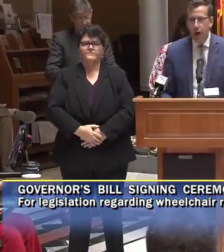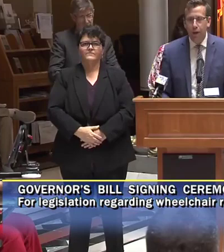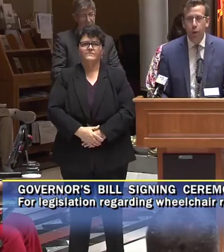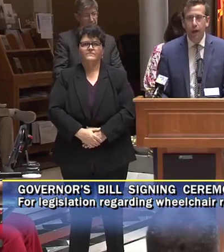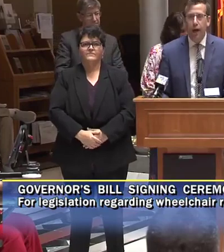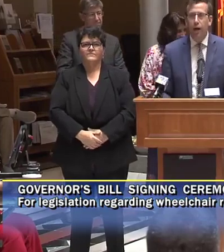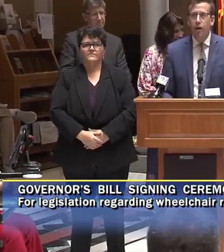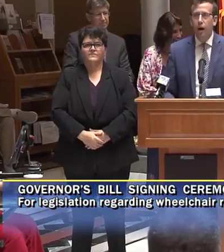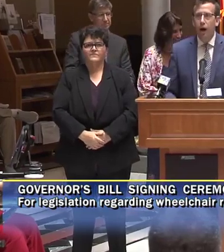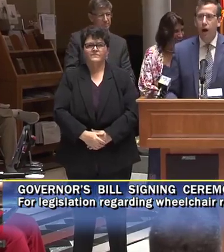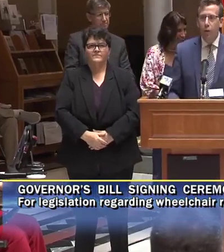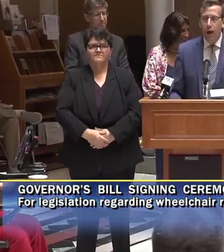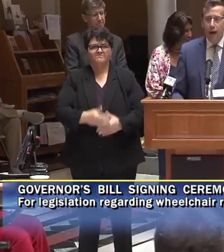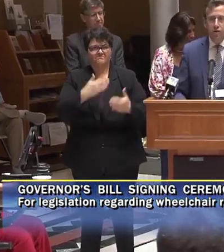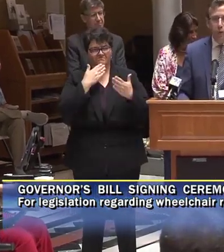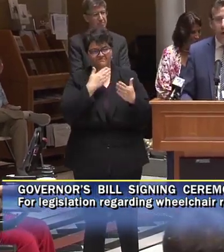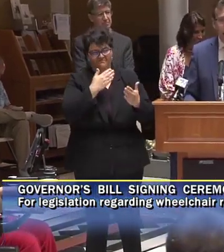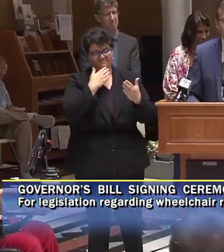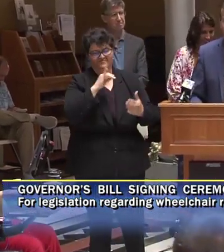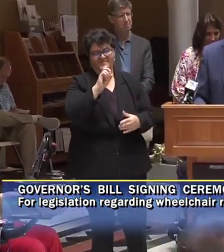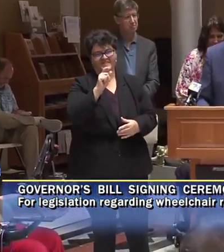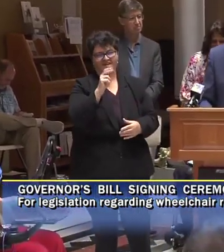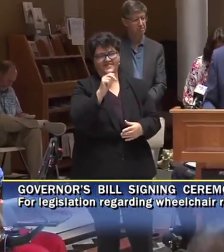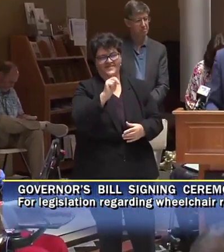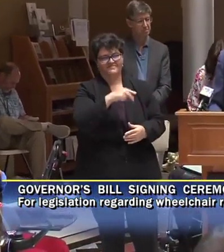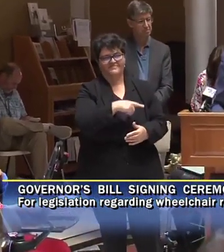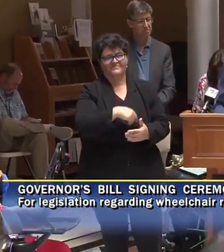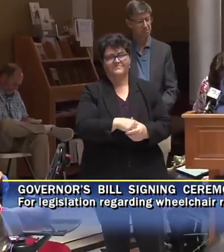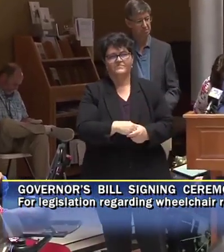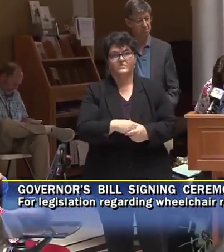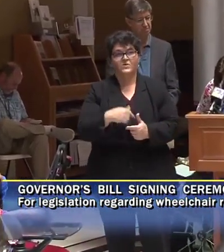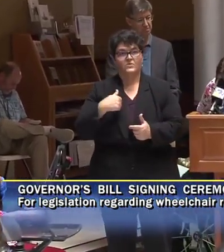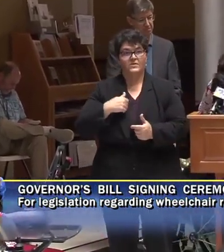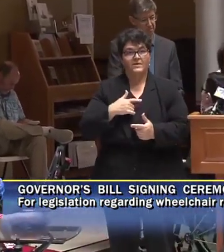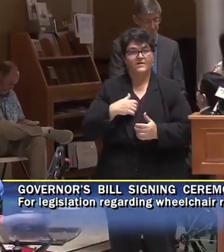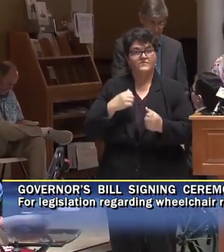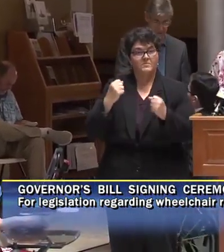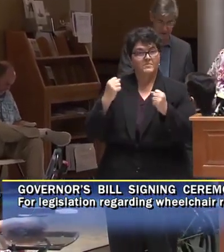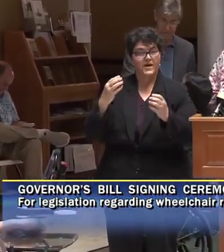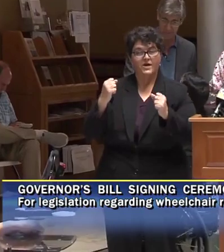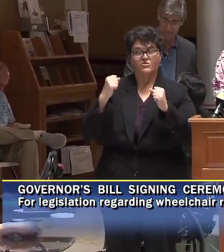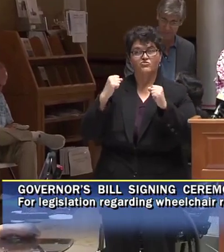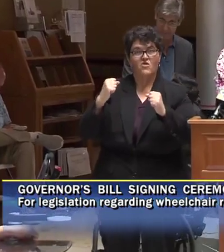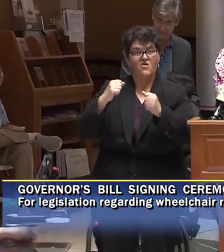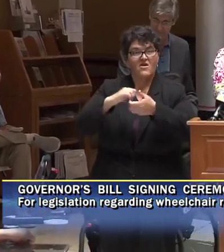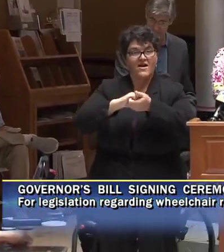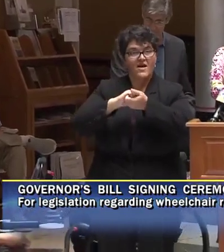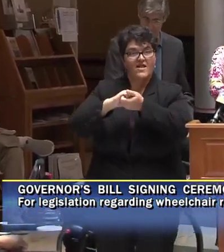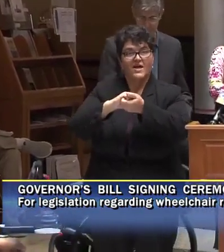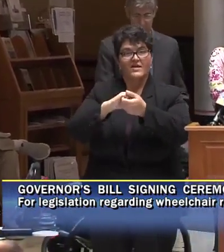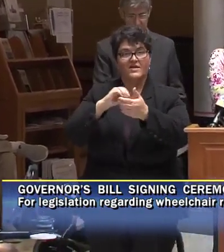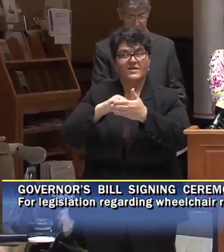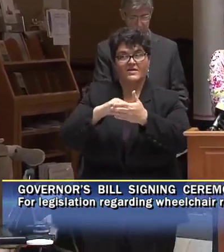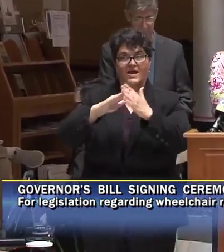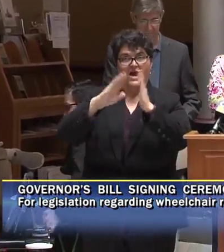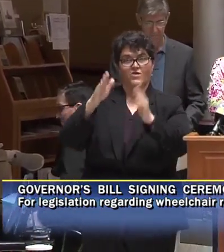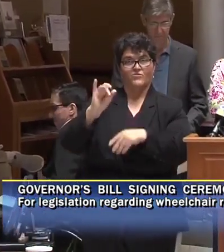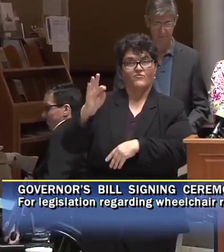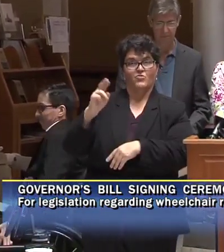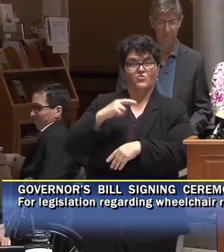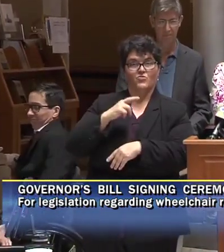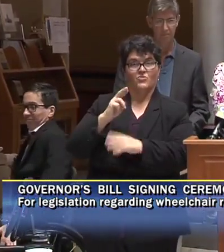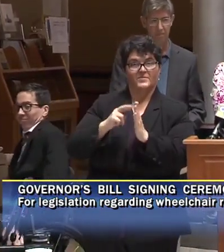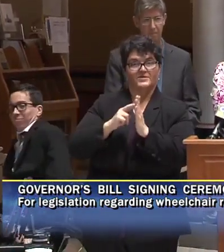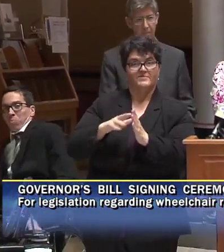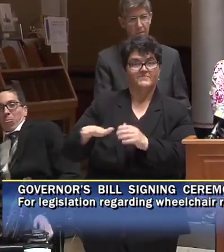Thank you, Jonathan. We had some real allies in the House of Representatives, and want to make sure that we recognize them. Representative Jillian